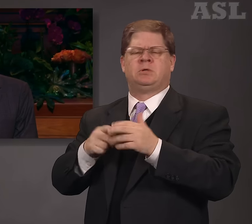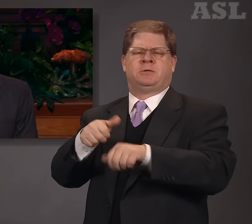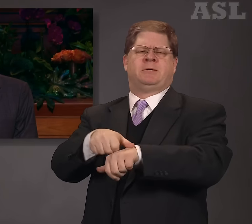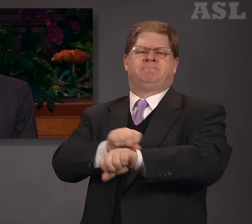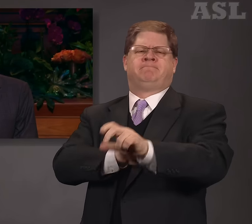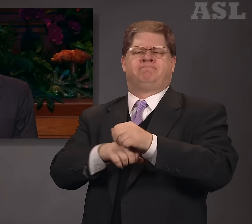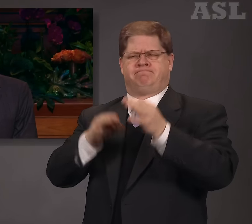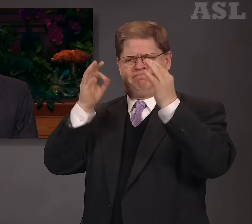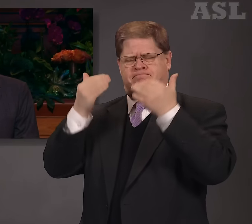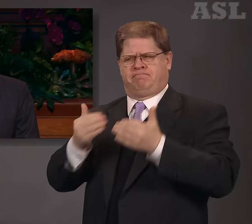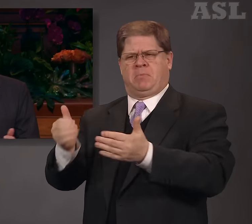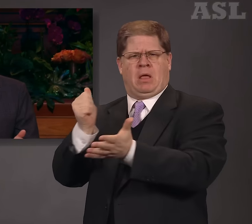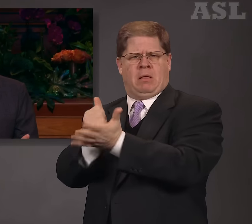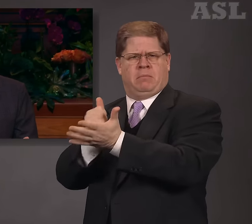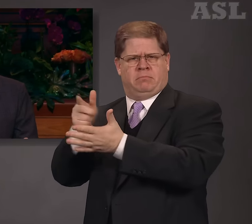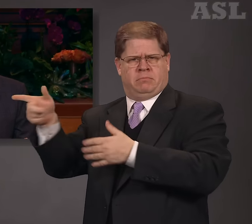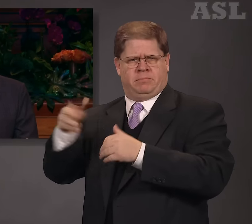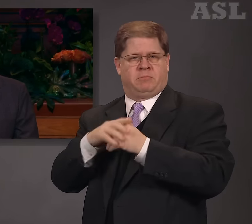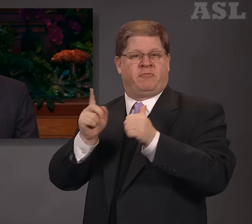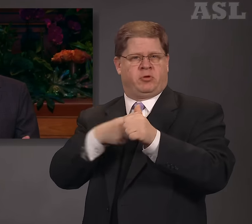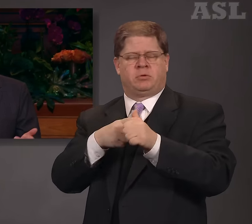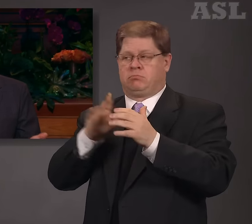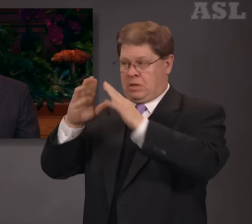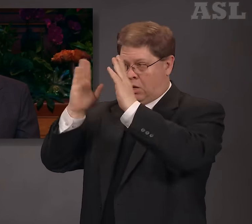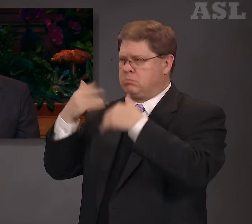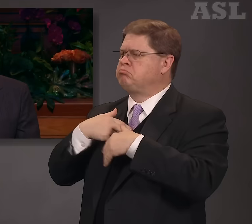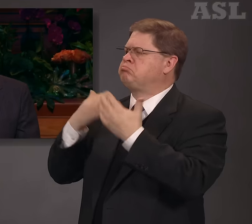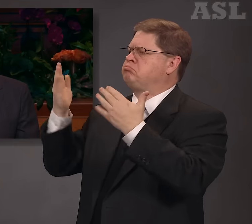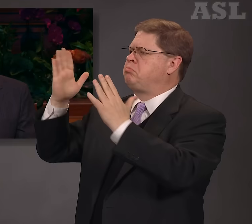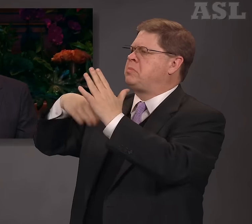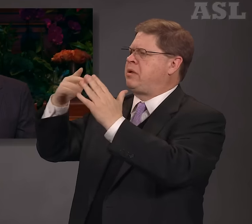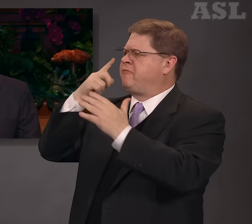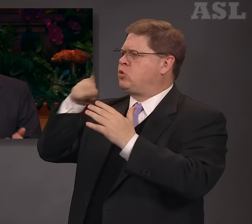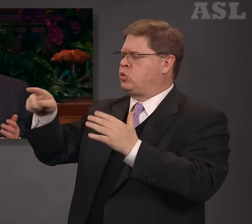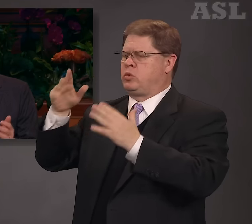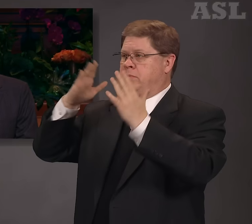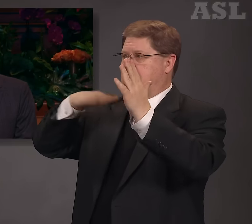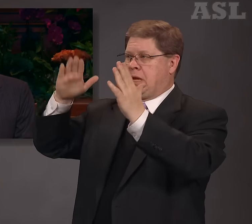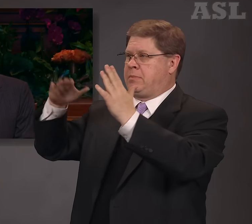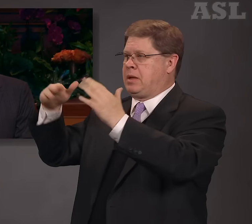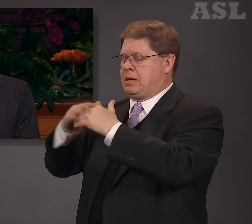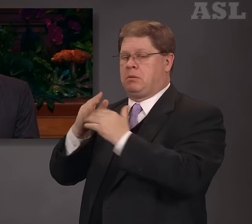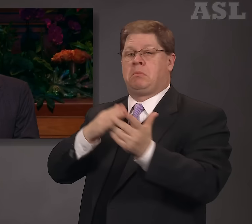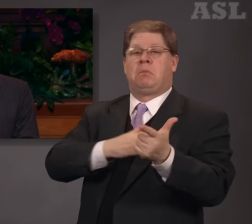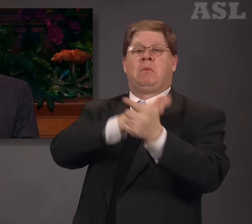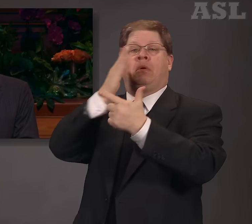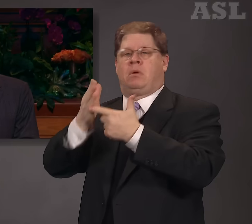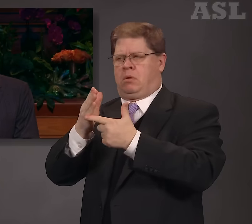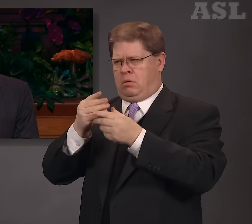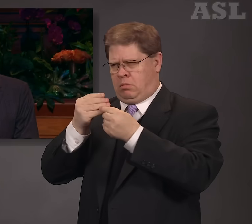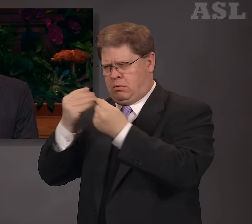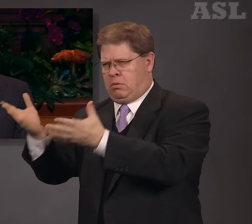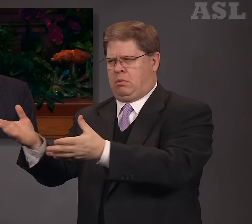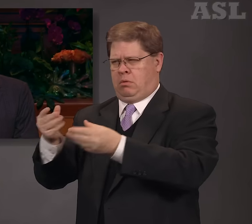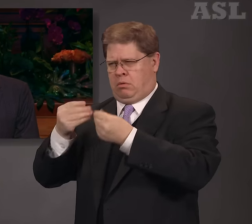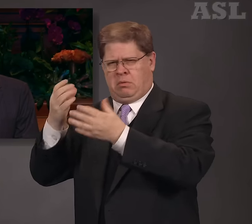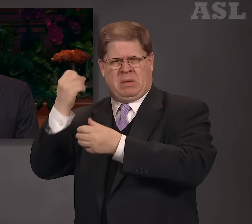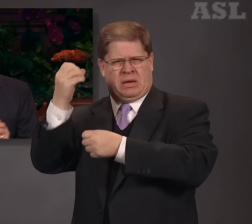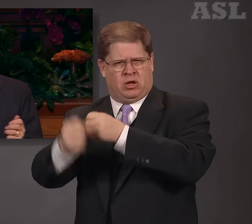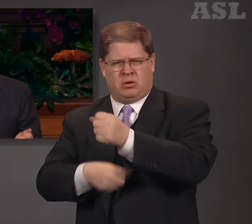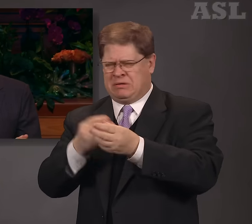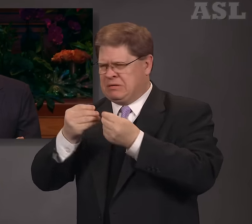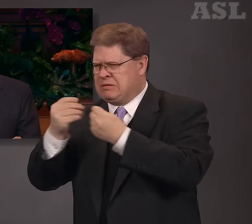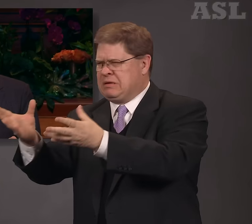him. The first was simple, paint for their home, which was followed by many years